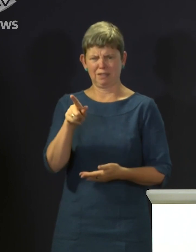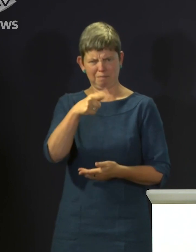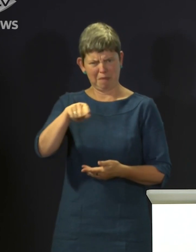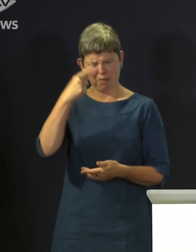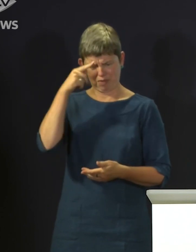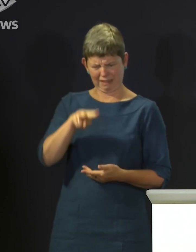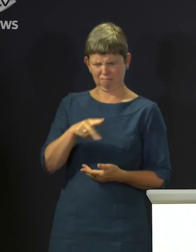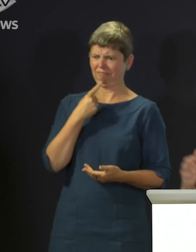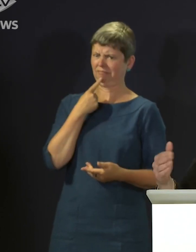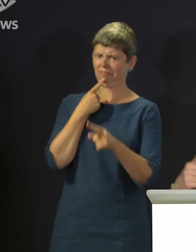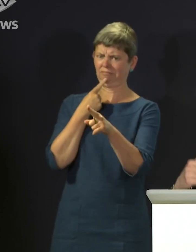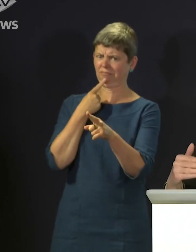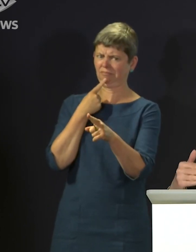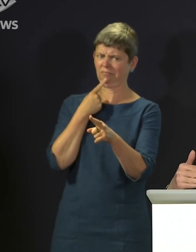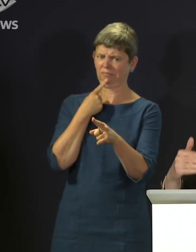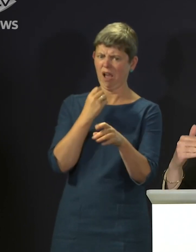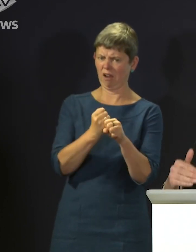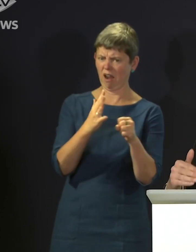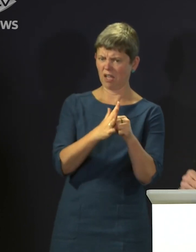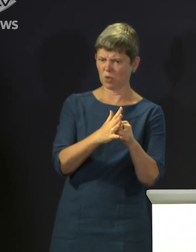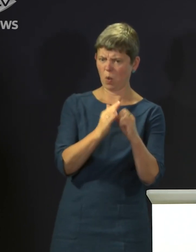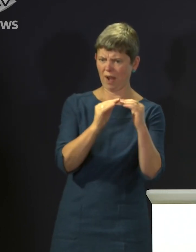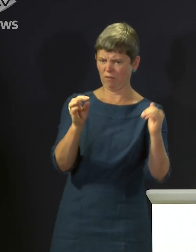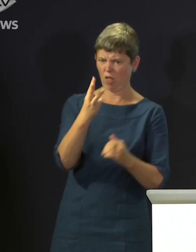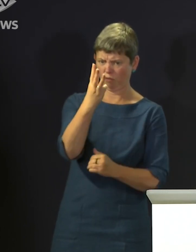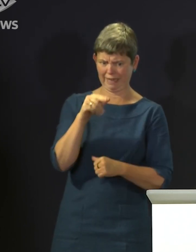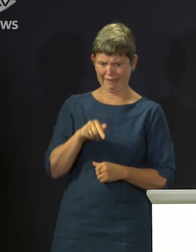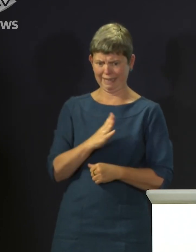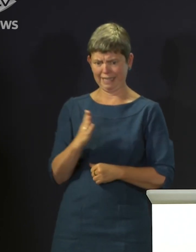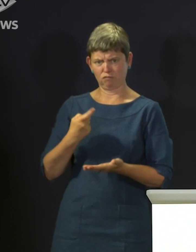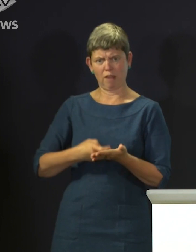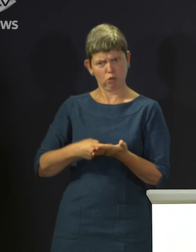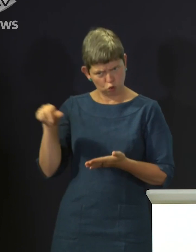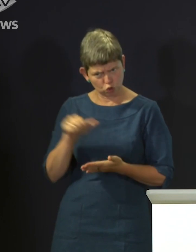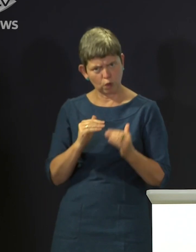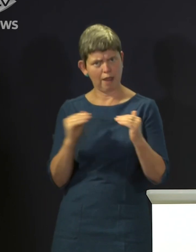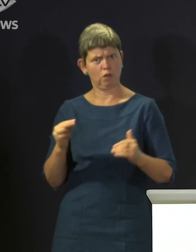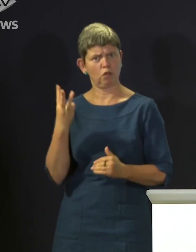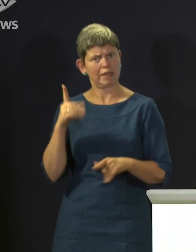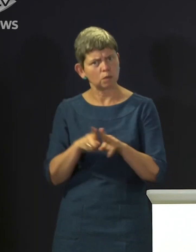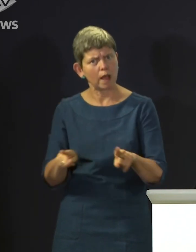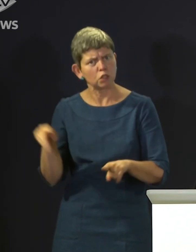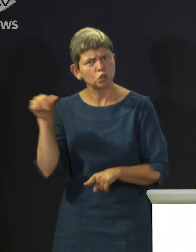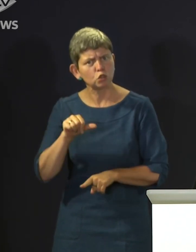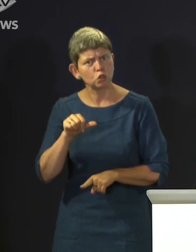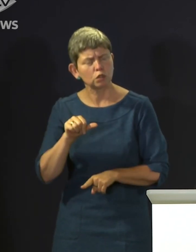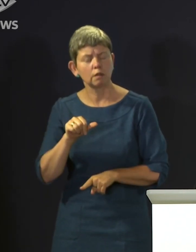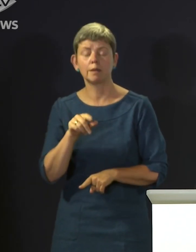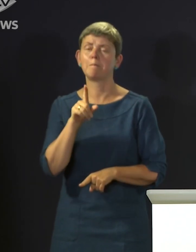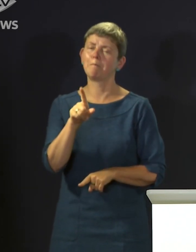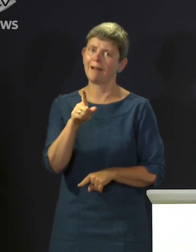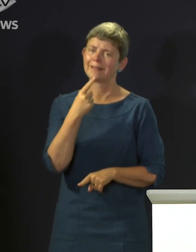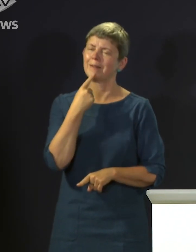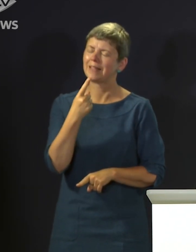raw data and say, if Glasgow is in level 3, East Renfrewshire should be there too. But as you have heard me say many